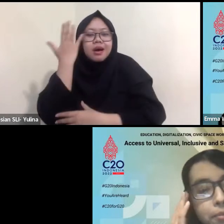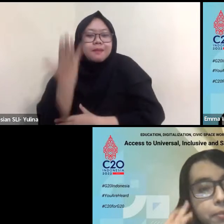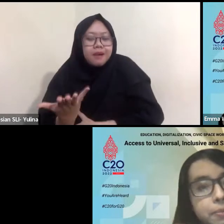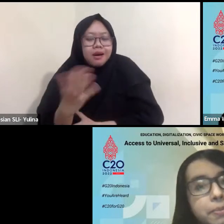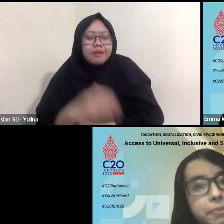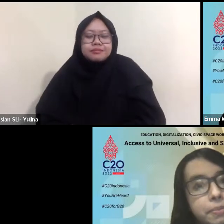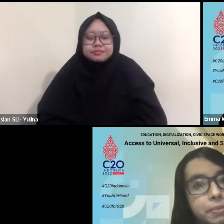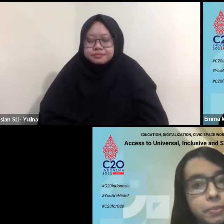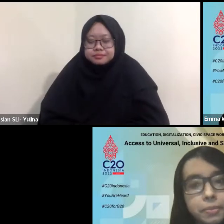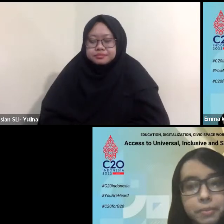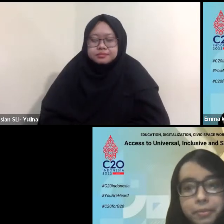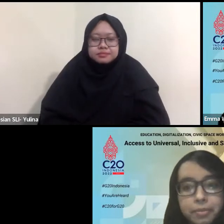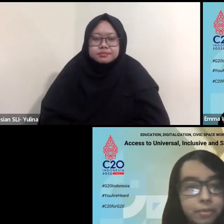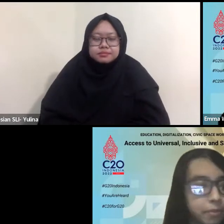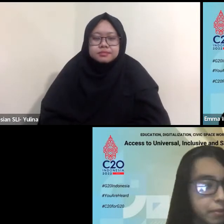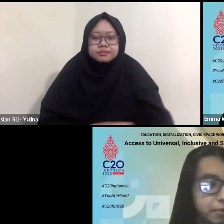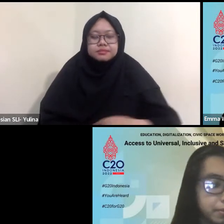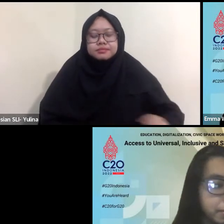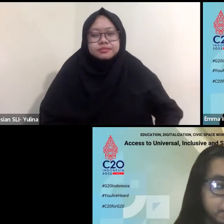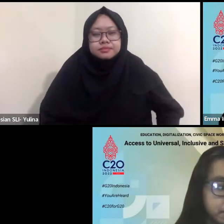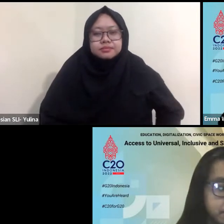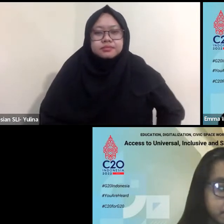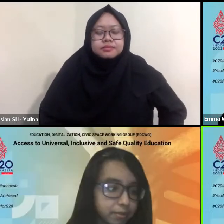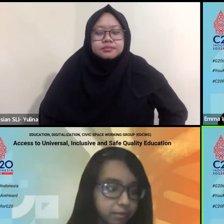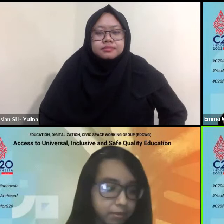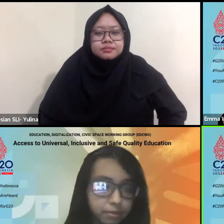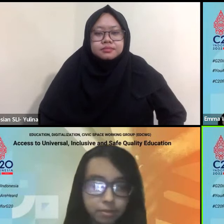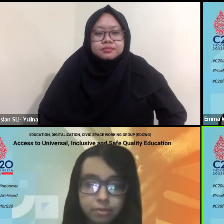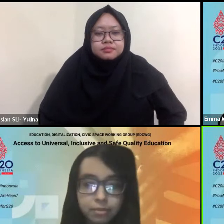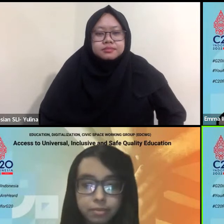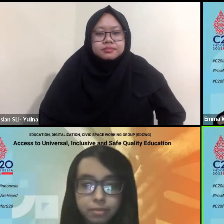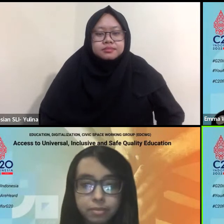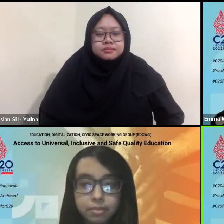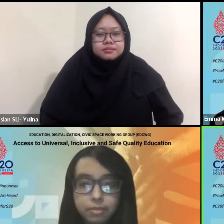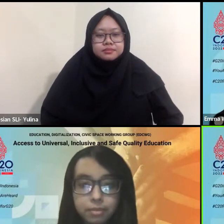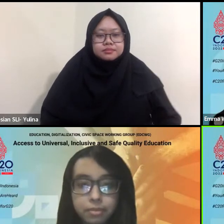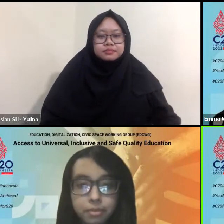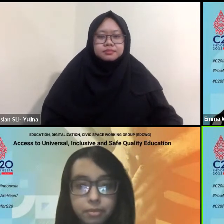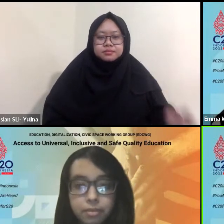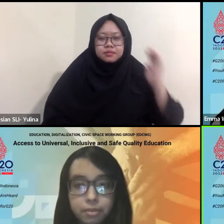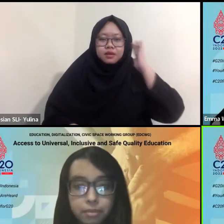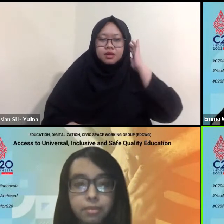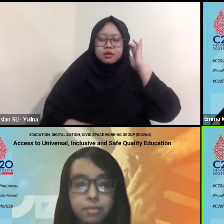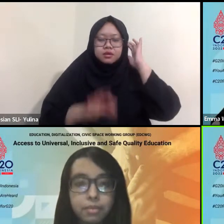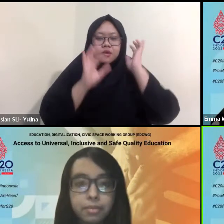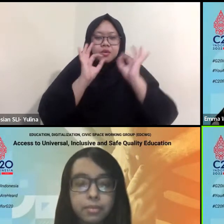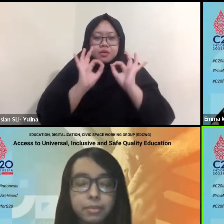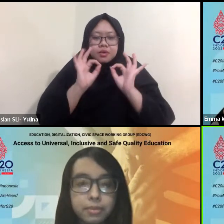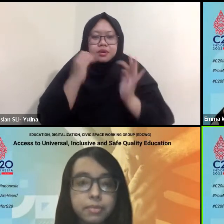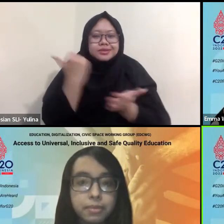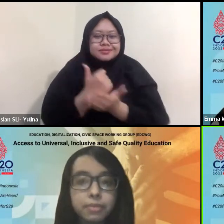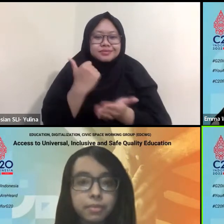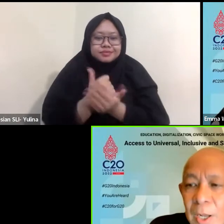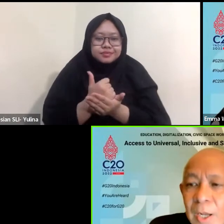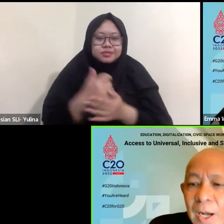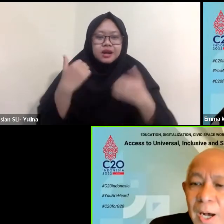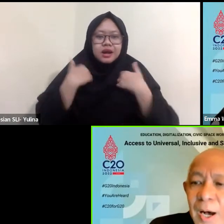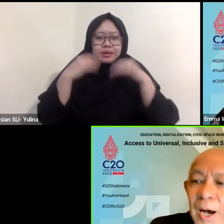Yes, actually, there has been a number of UN resolutions related to